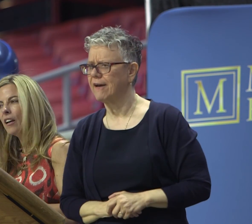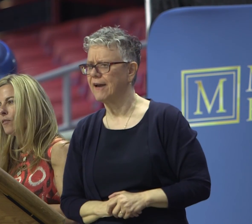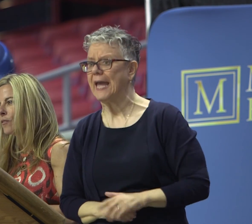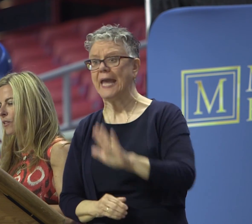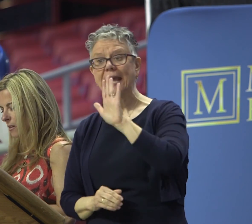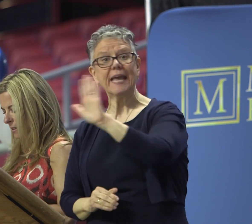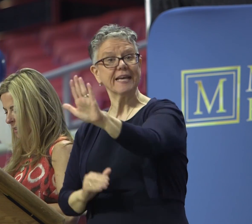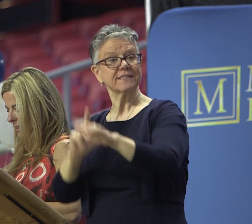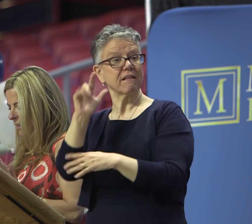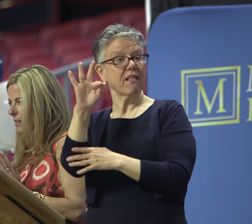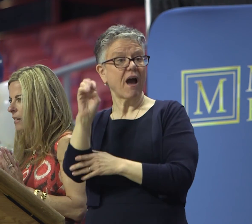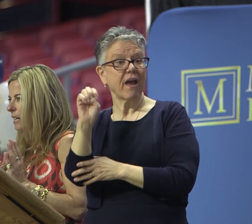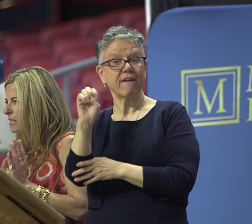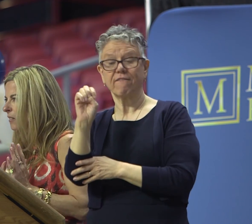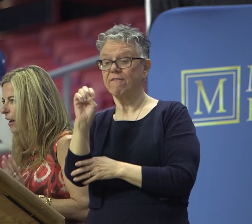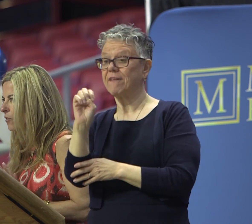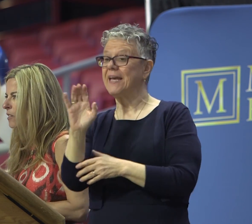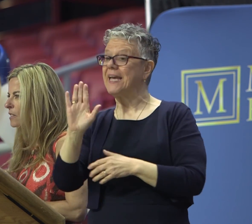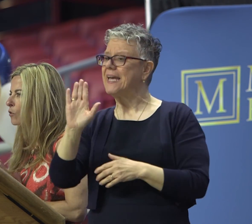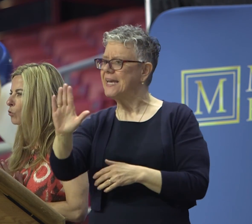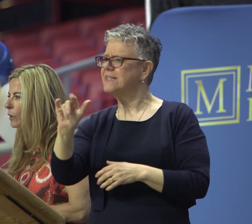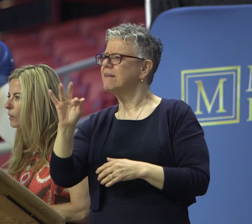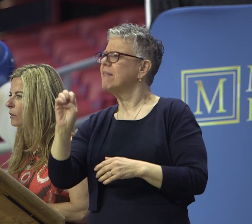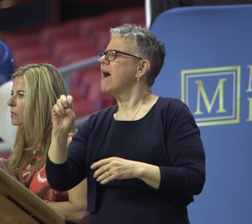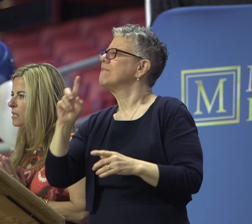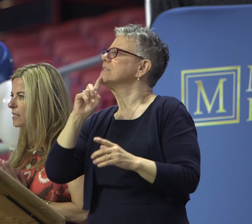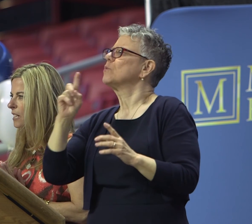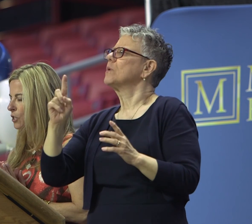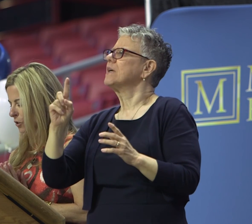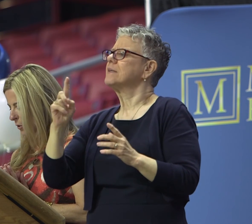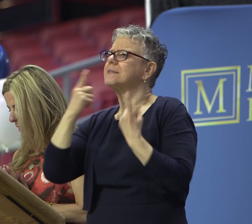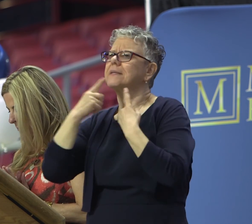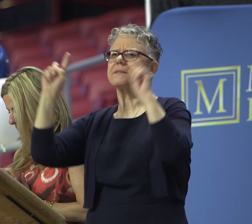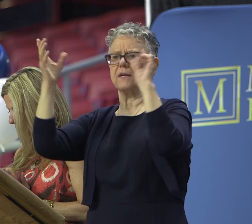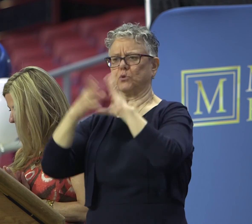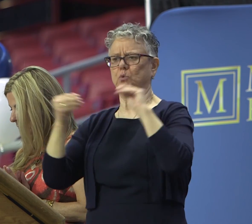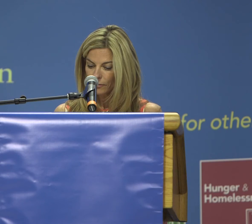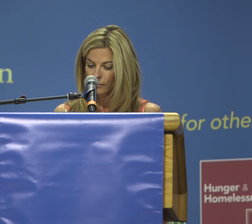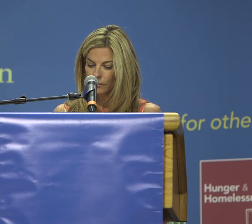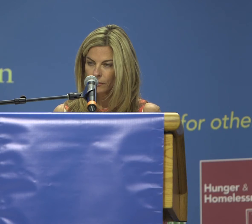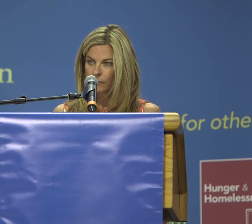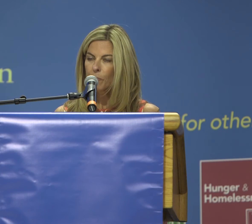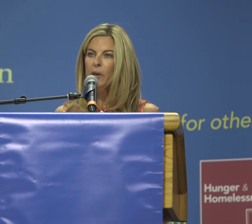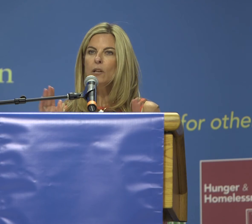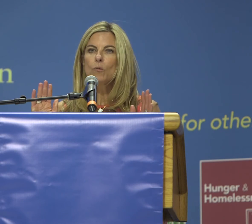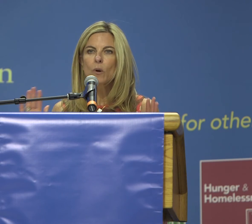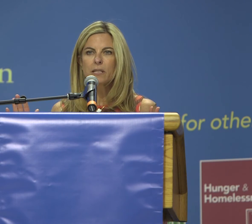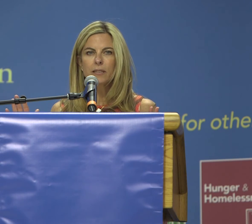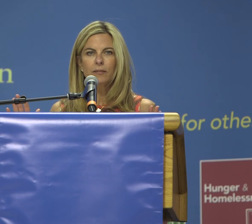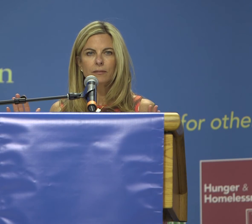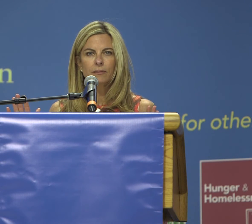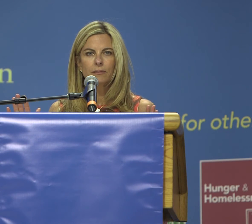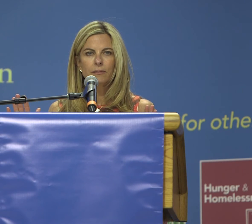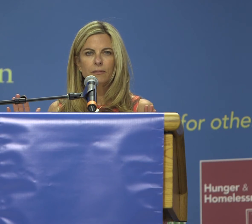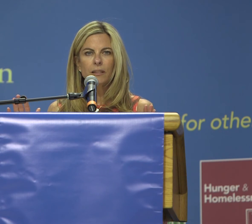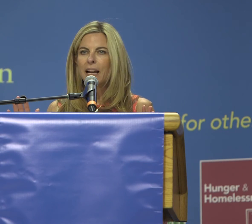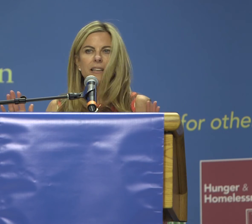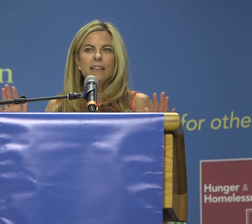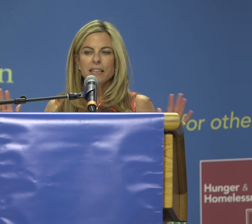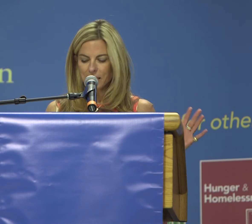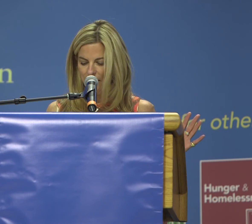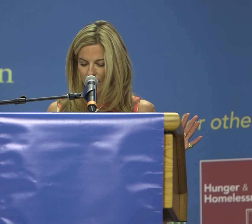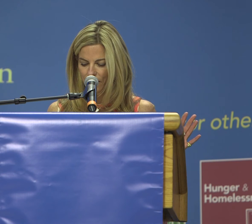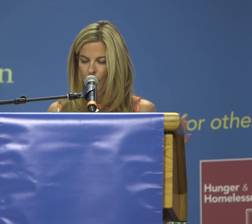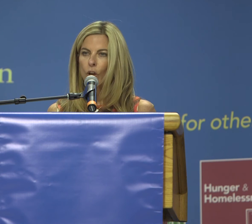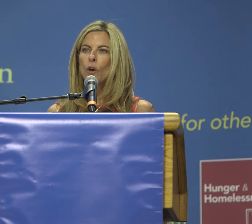His life is a real success story. But it wasn't, and